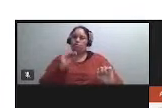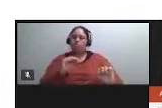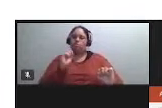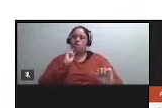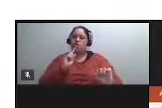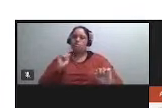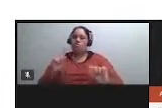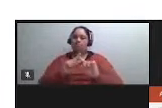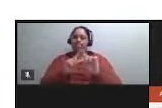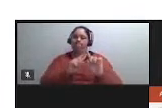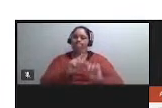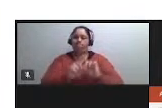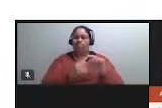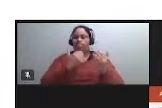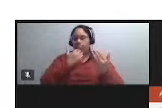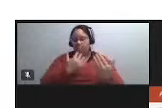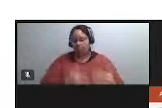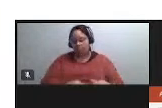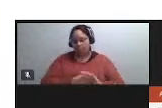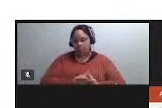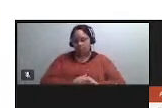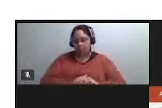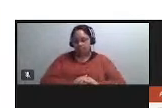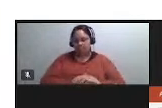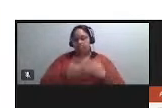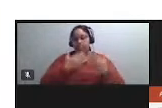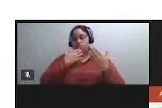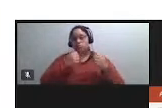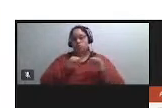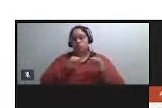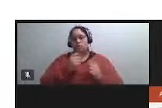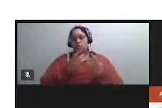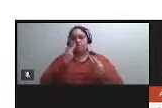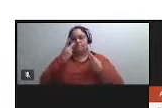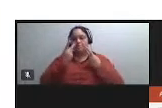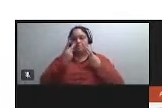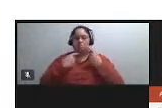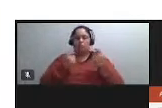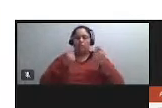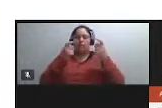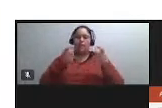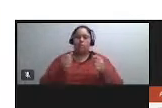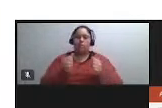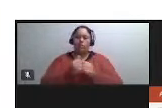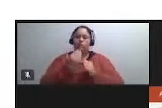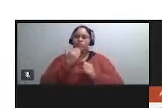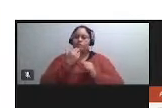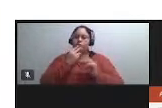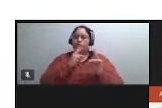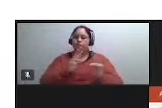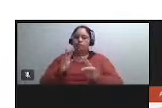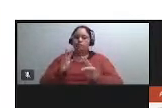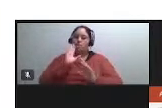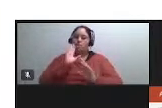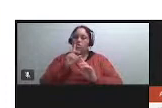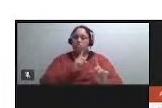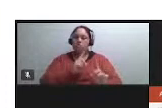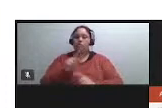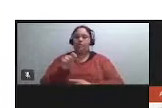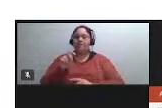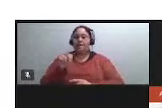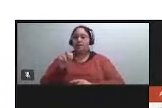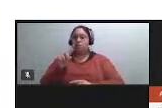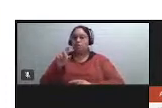various questions. Thank you. Thank you, Chairperson. Maybe just if I can just quickly deal with who's going to attend to the questions. So the